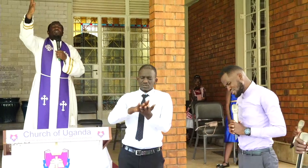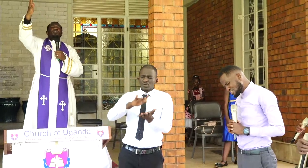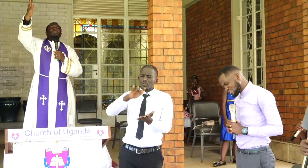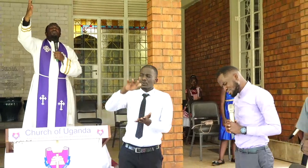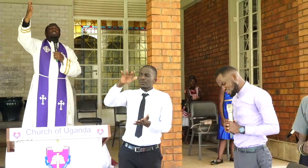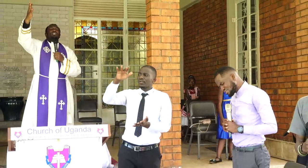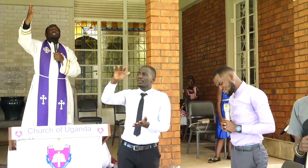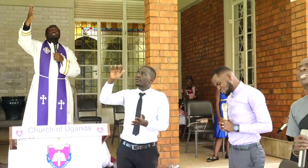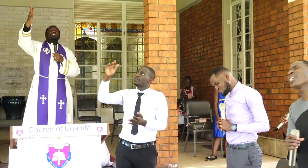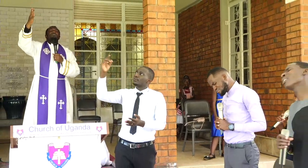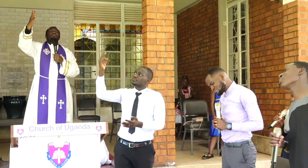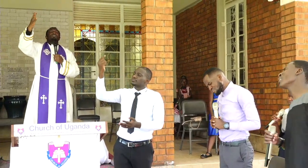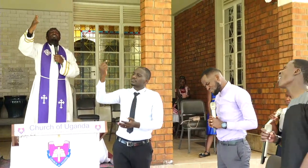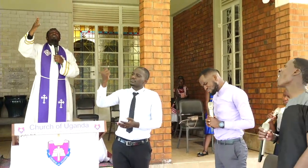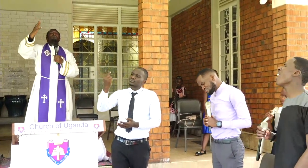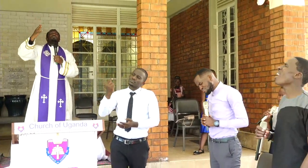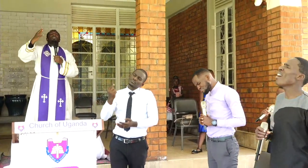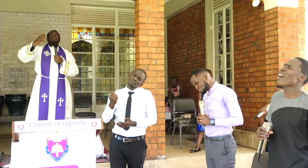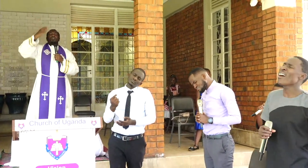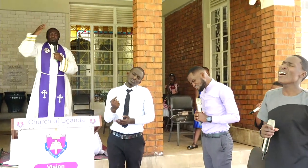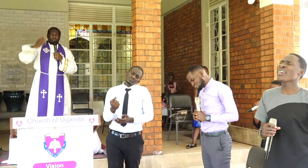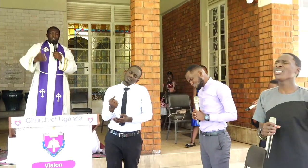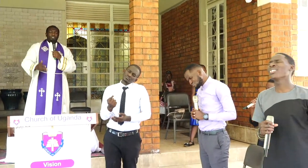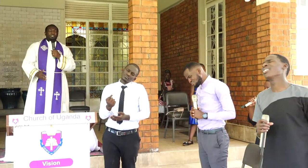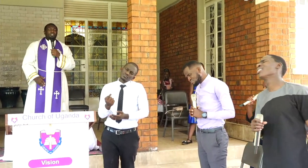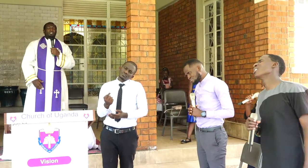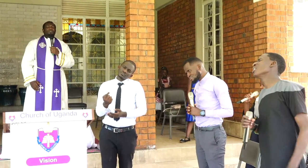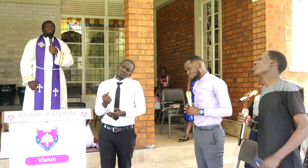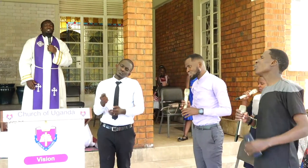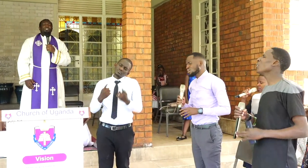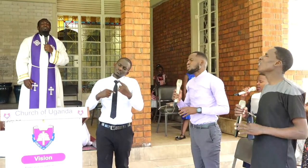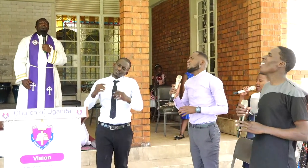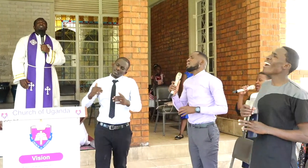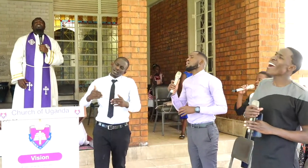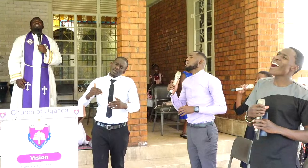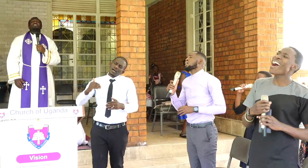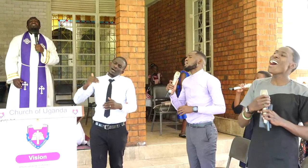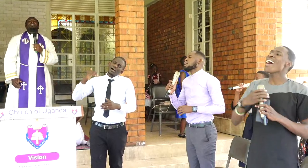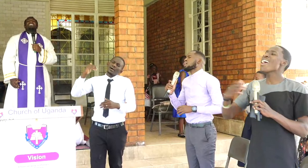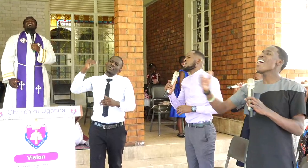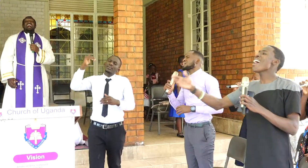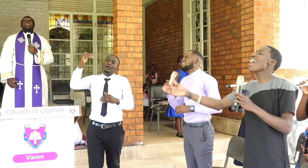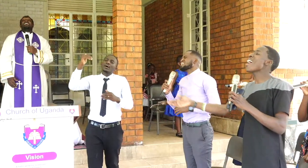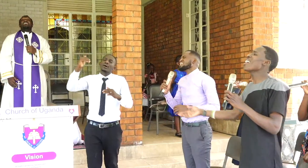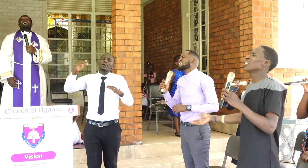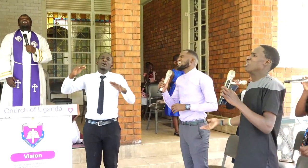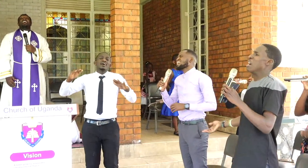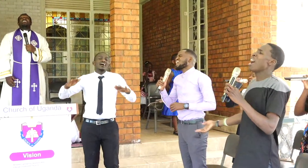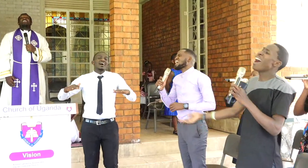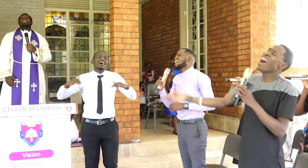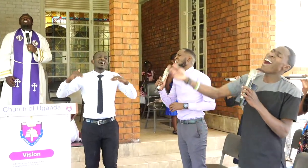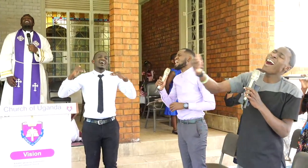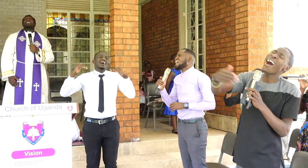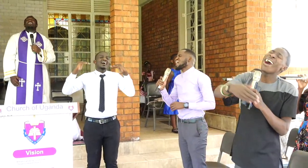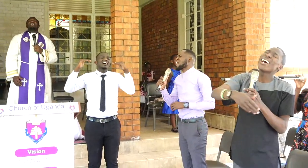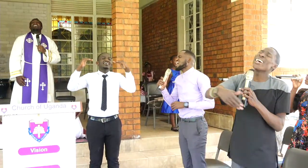his glory comes. We lift him higher.